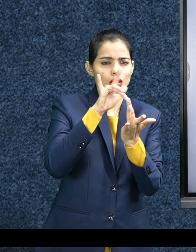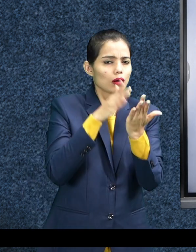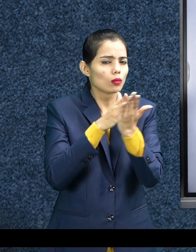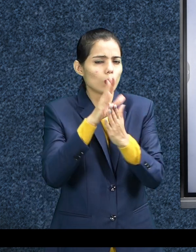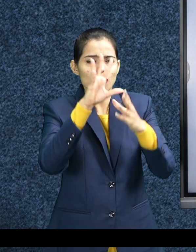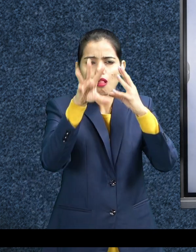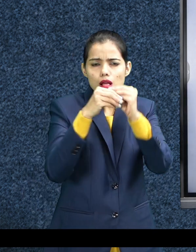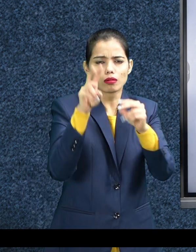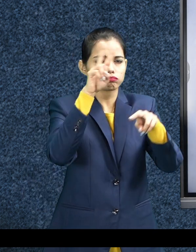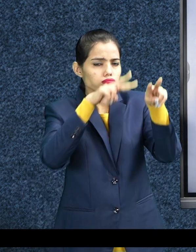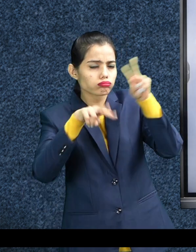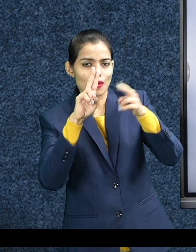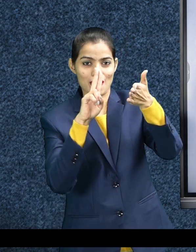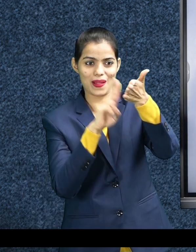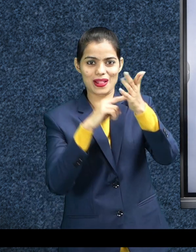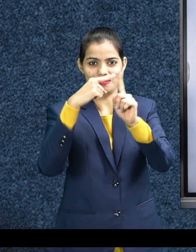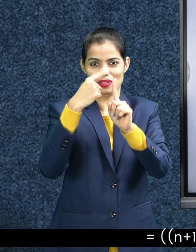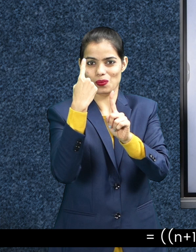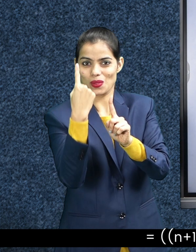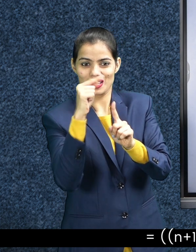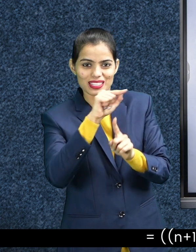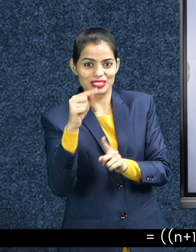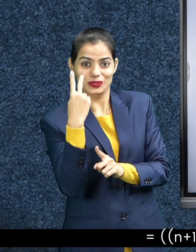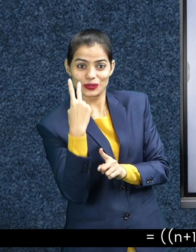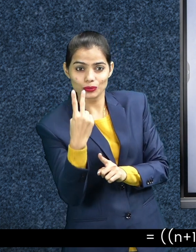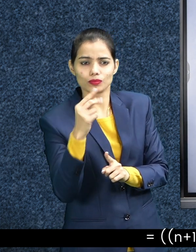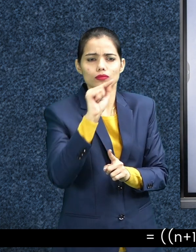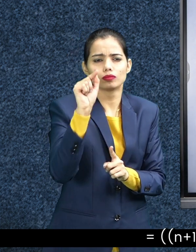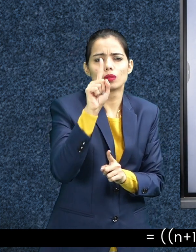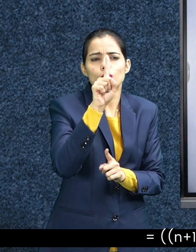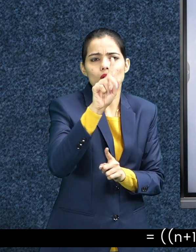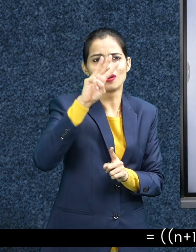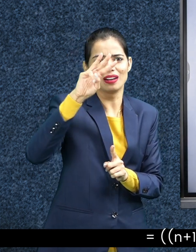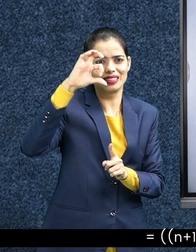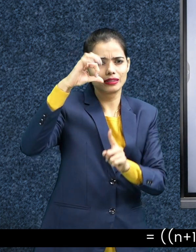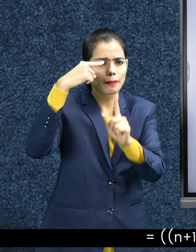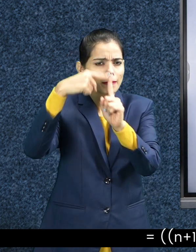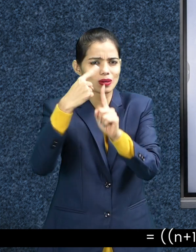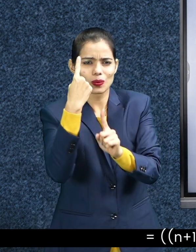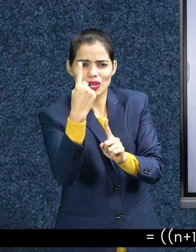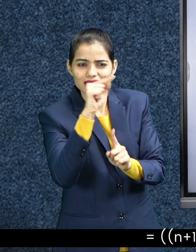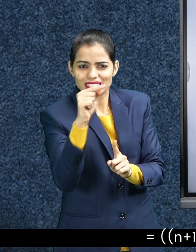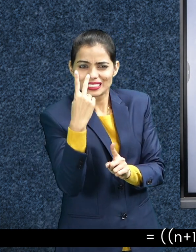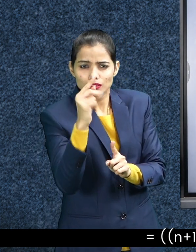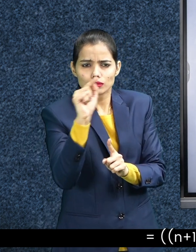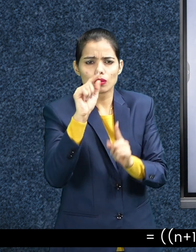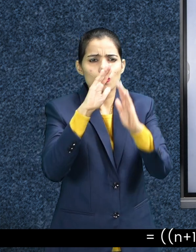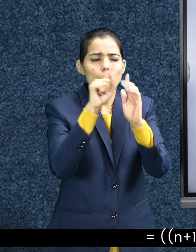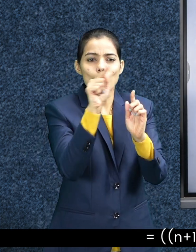The median for odd observations is equal to n plus 1 by tooth is equal to 139 plus 1 by